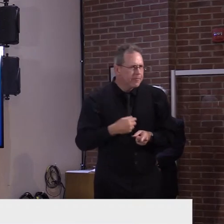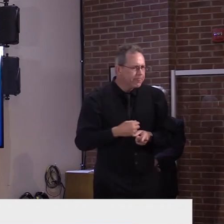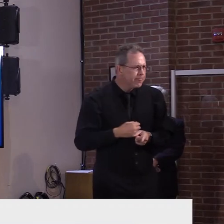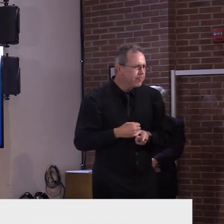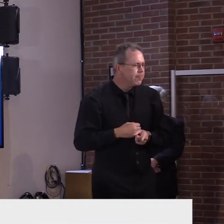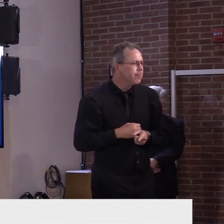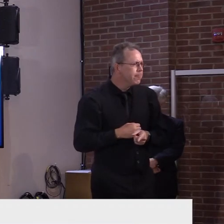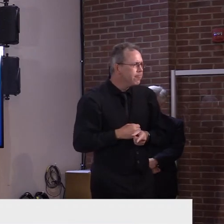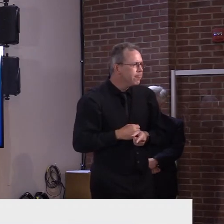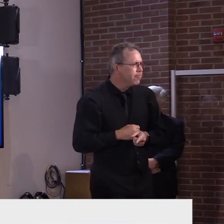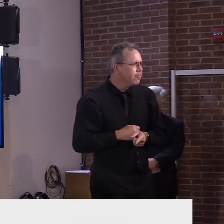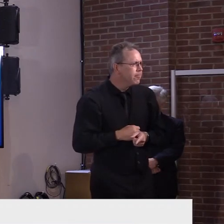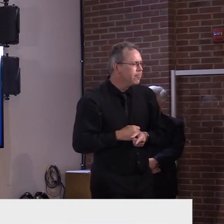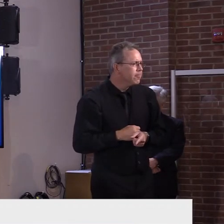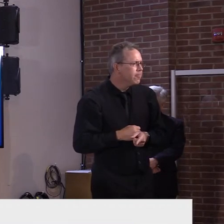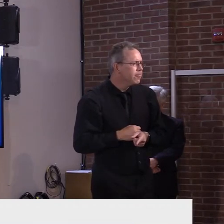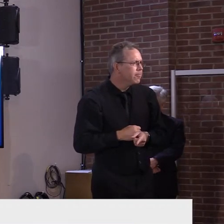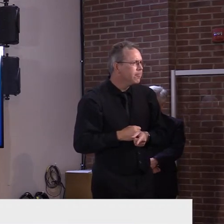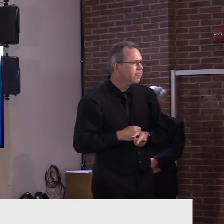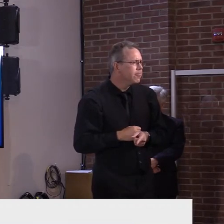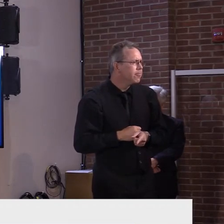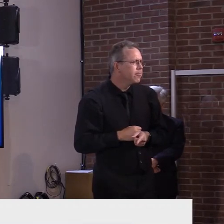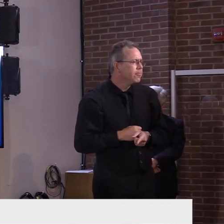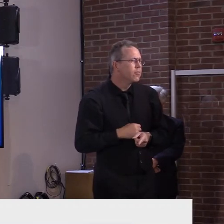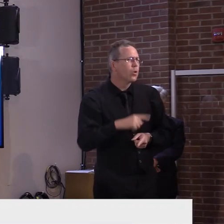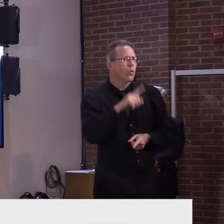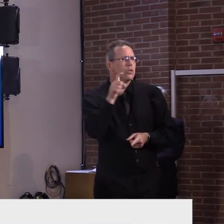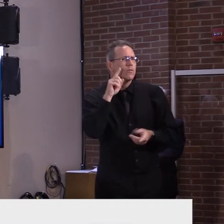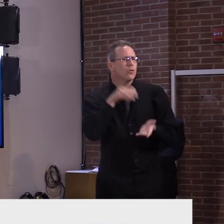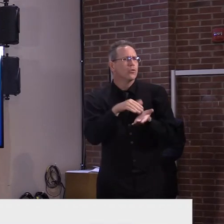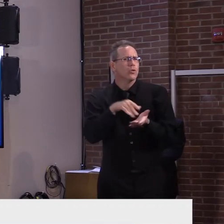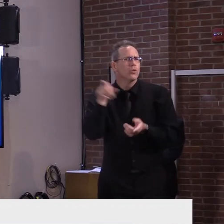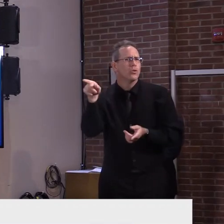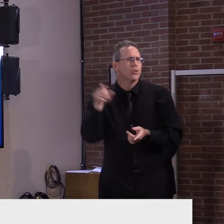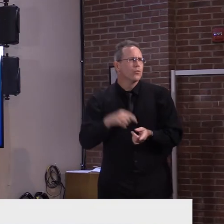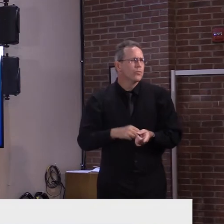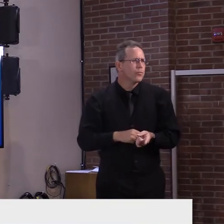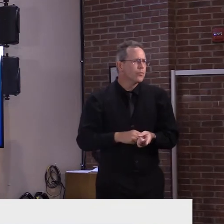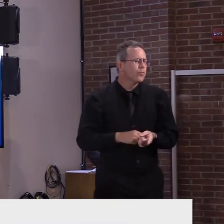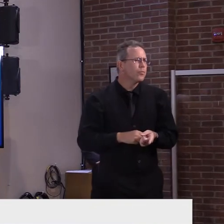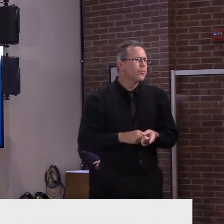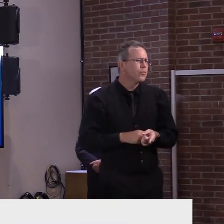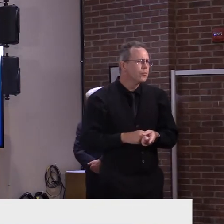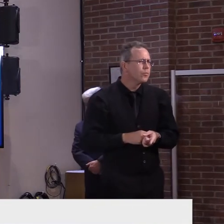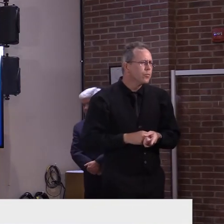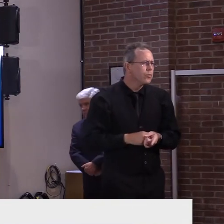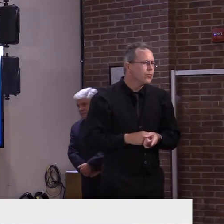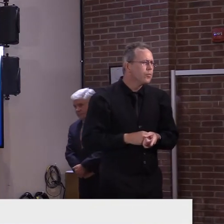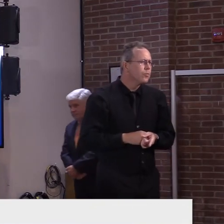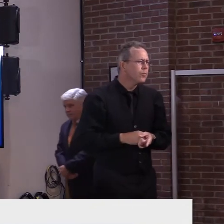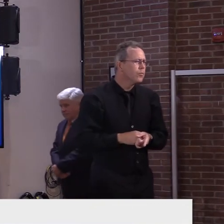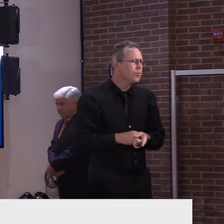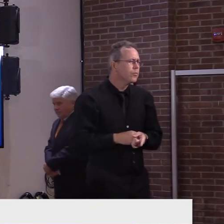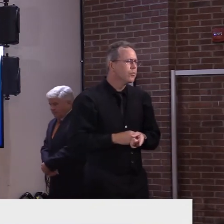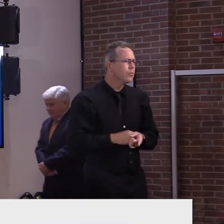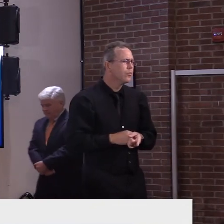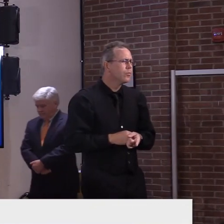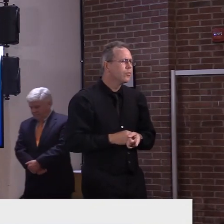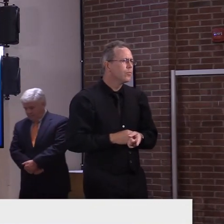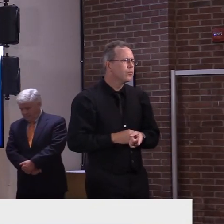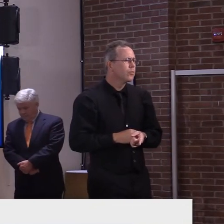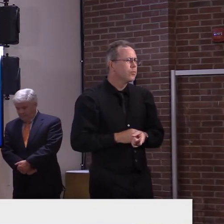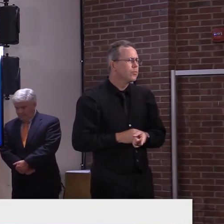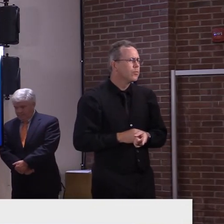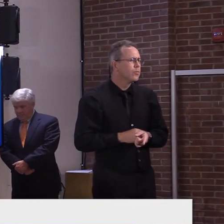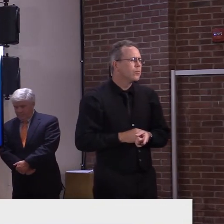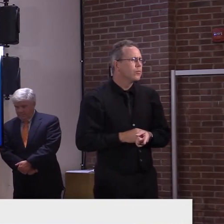Digger reported on a letter that 91 of your employees sent to you outlining their concern